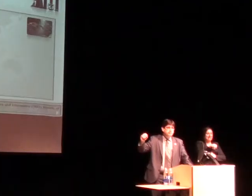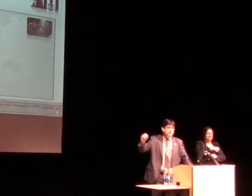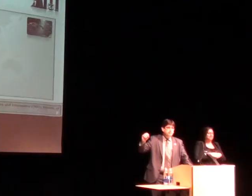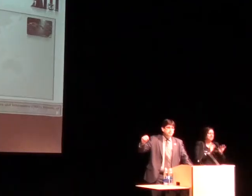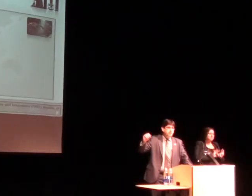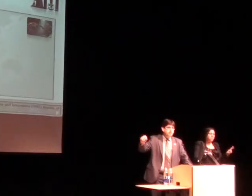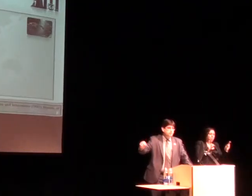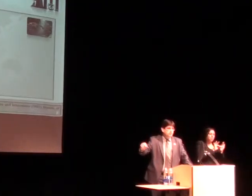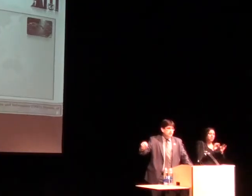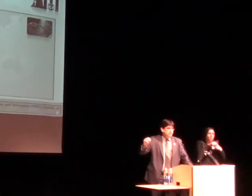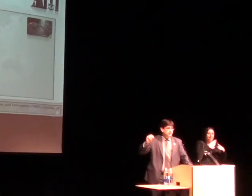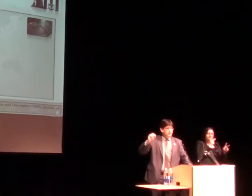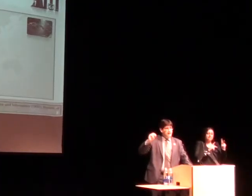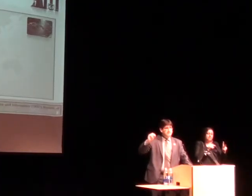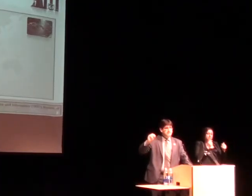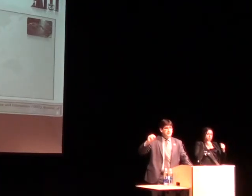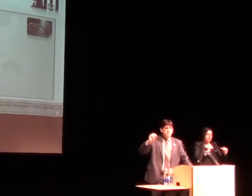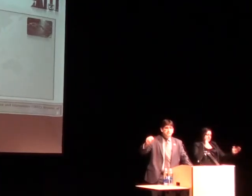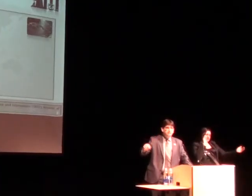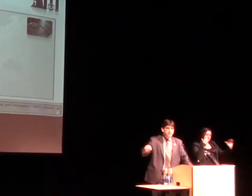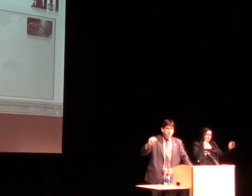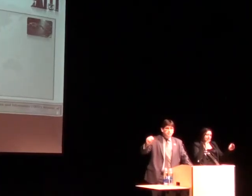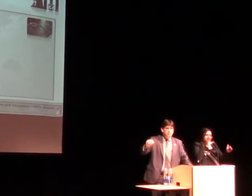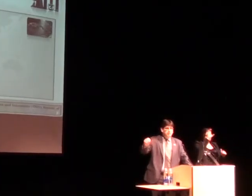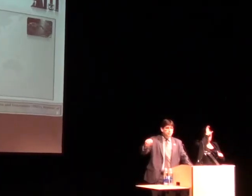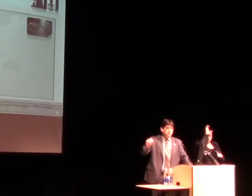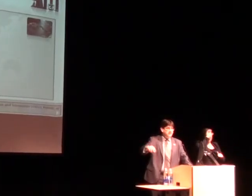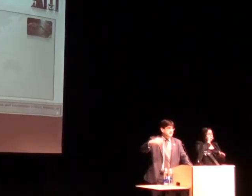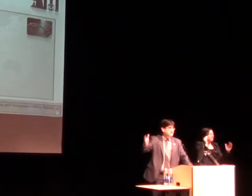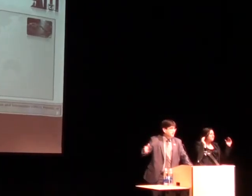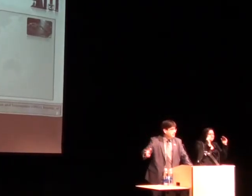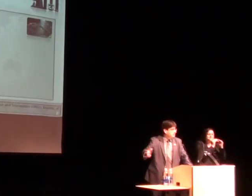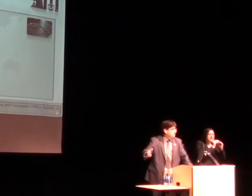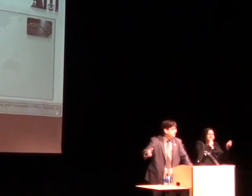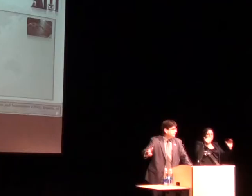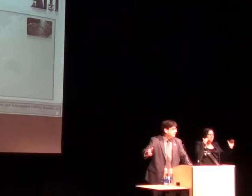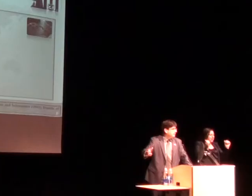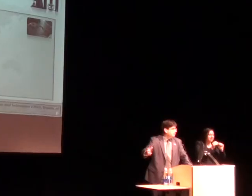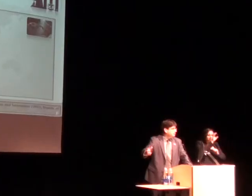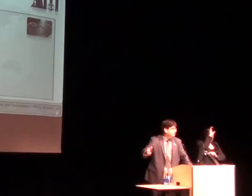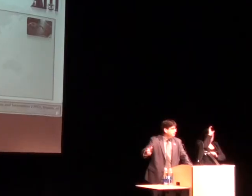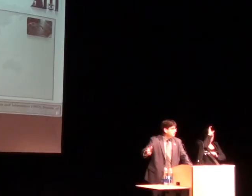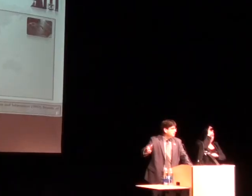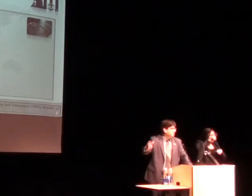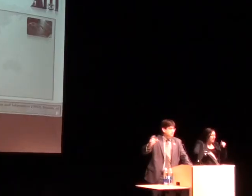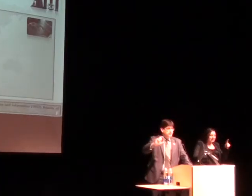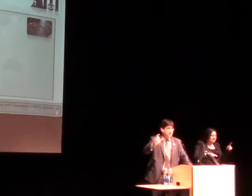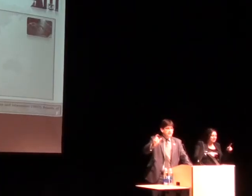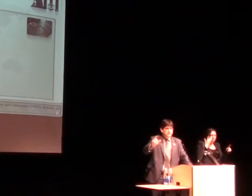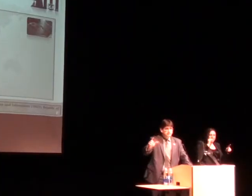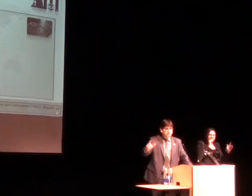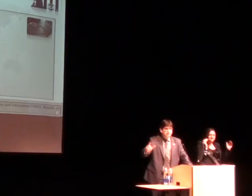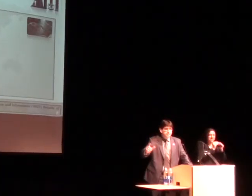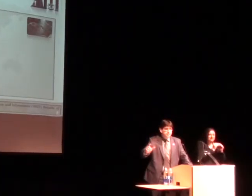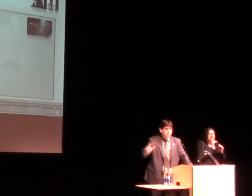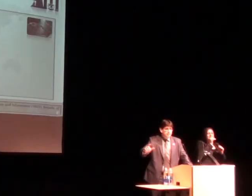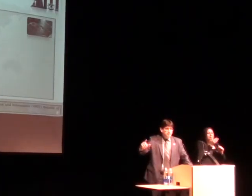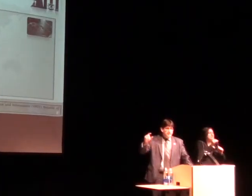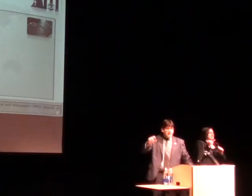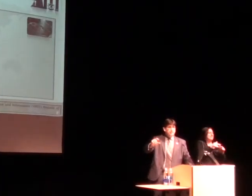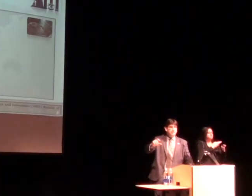people try to compare Cuba, I say it's not fair to compare Cuba with the G7 countries because we don't have the same